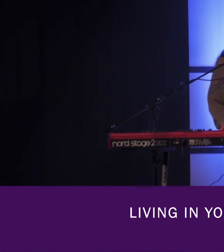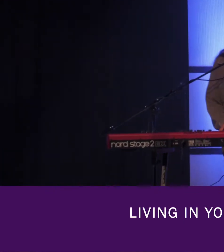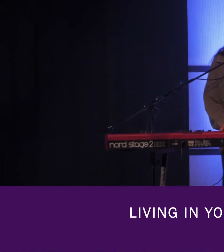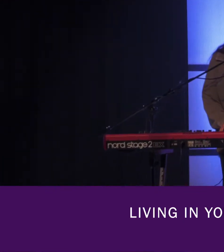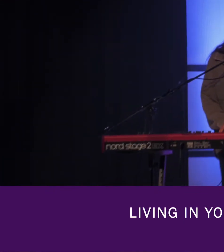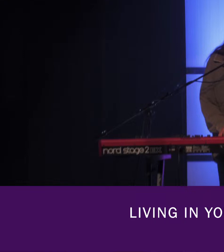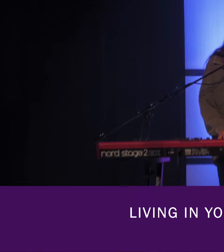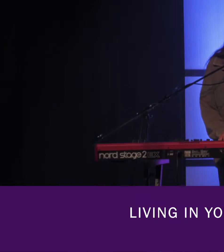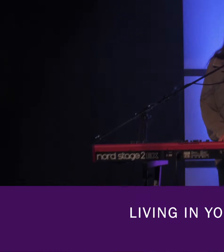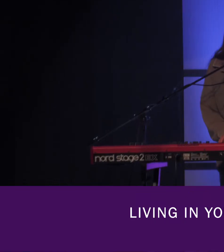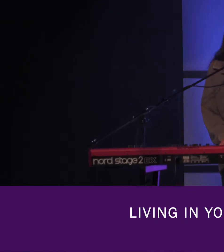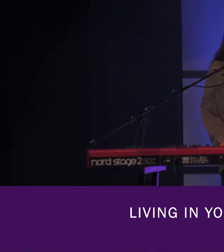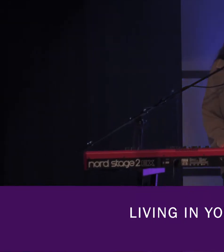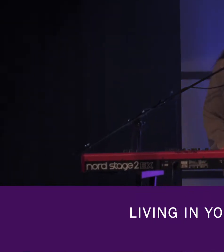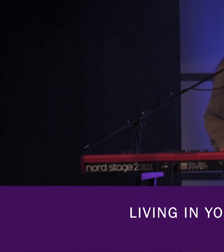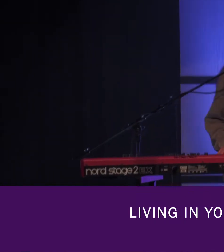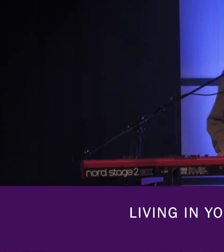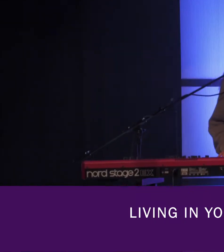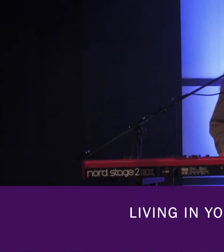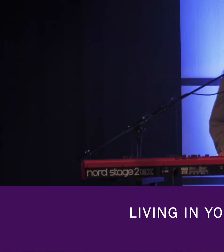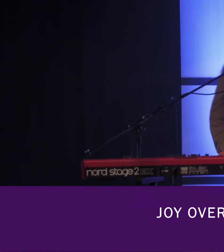living in your freedom,